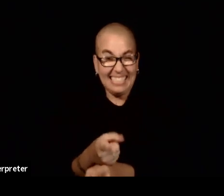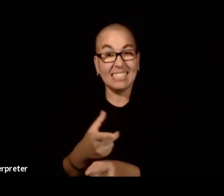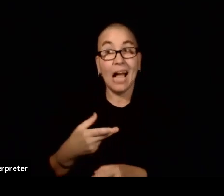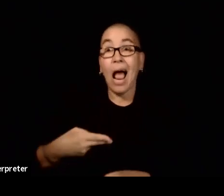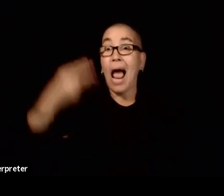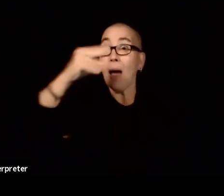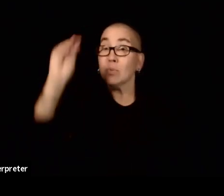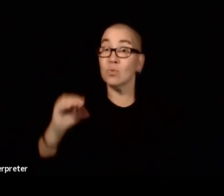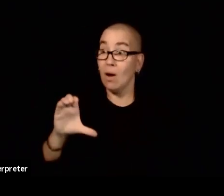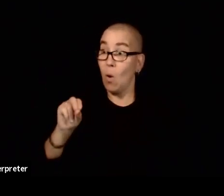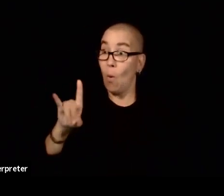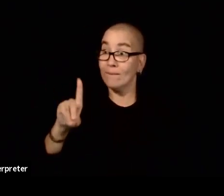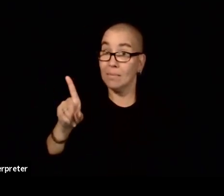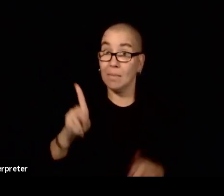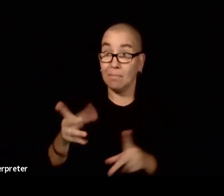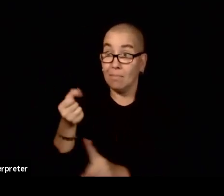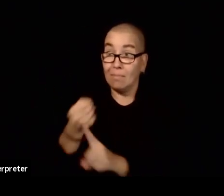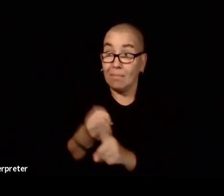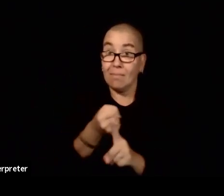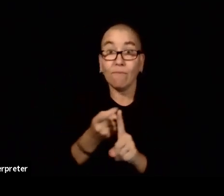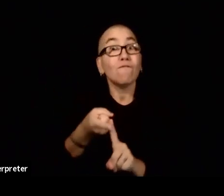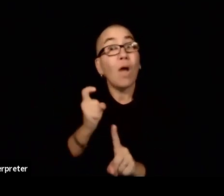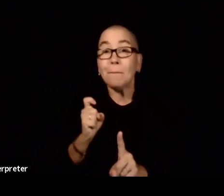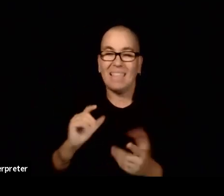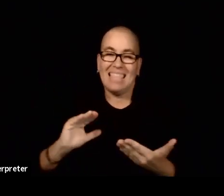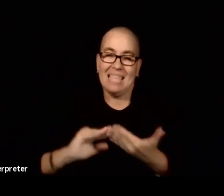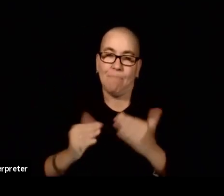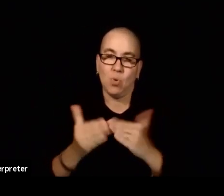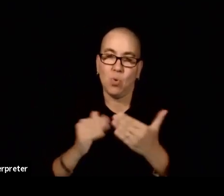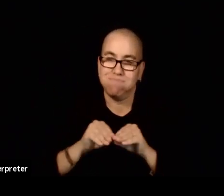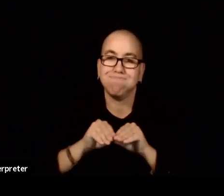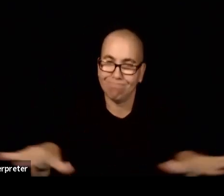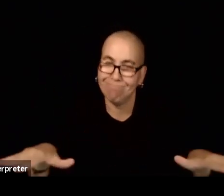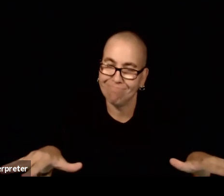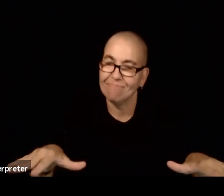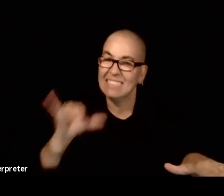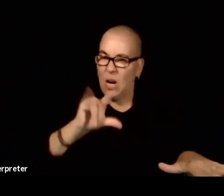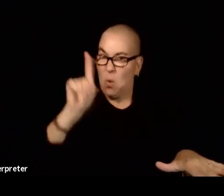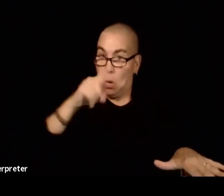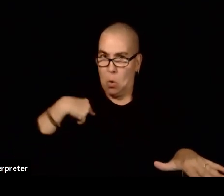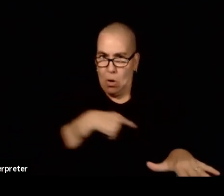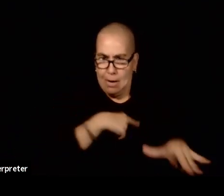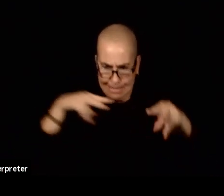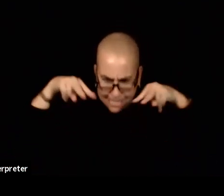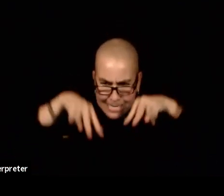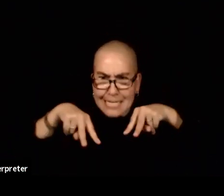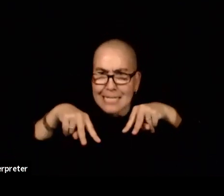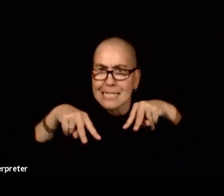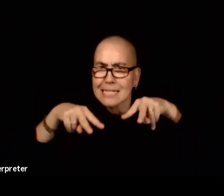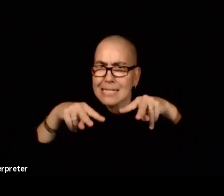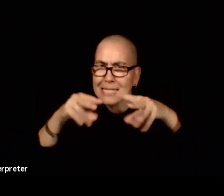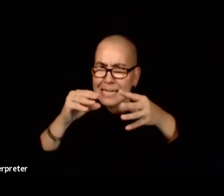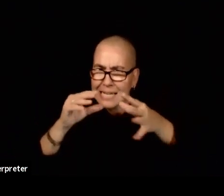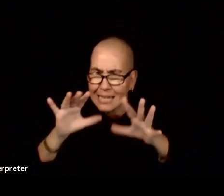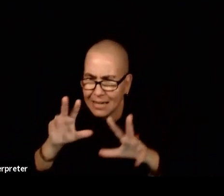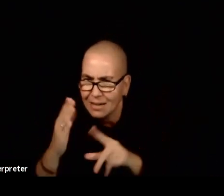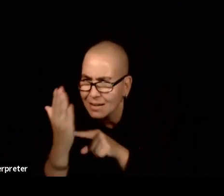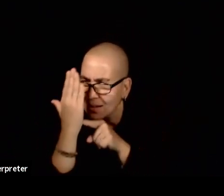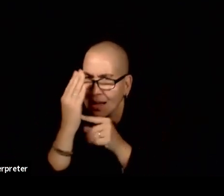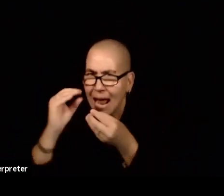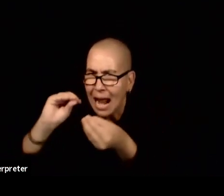the things that we've been expressing some alarm about in recent weeks. We do think that's because of